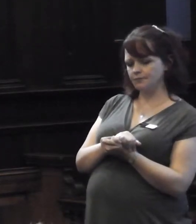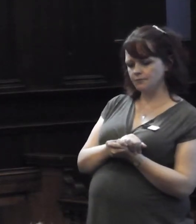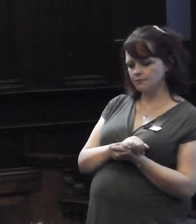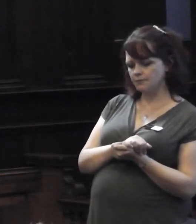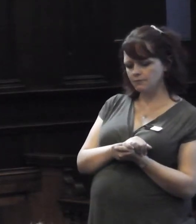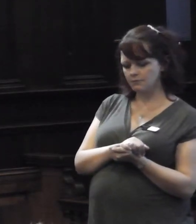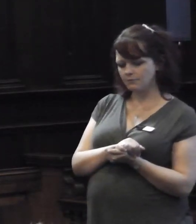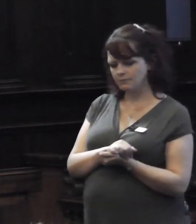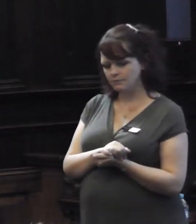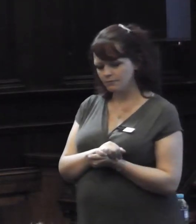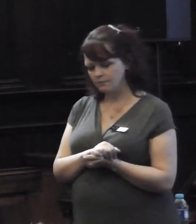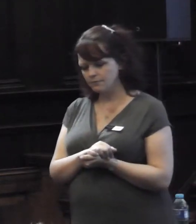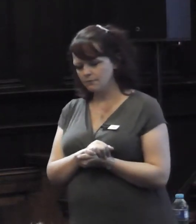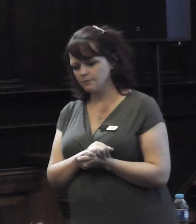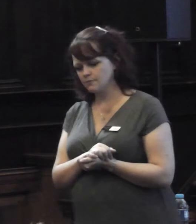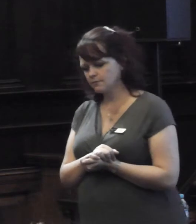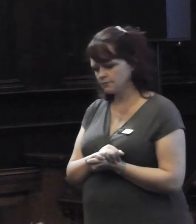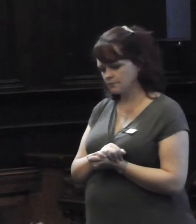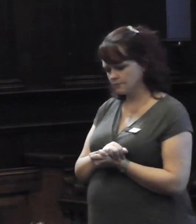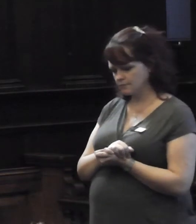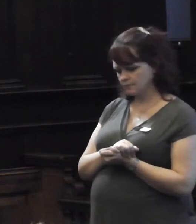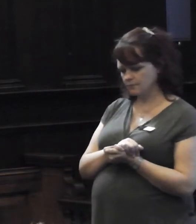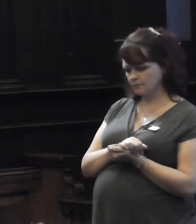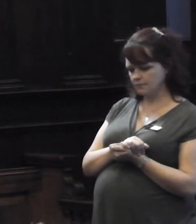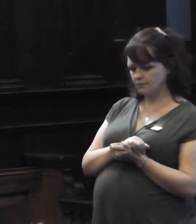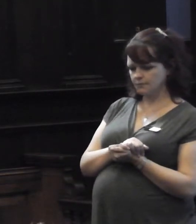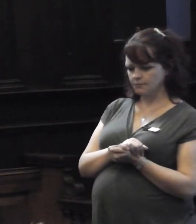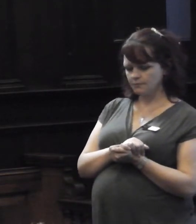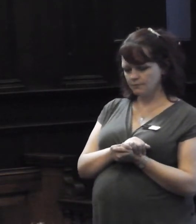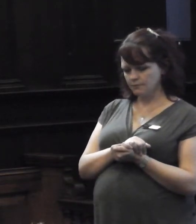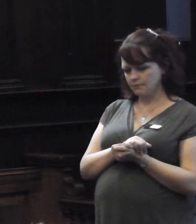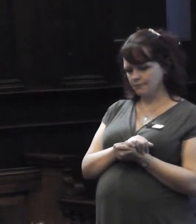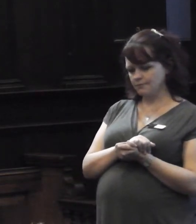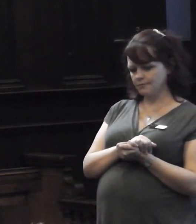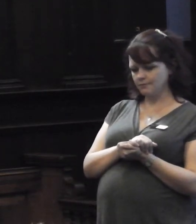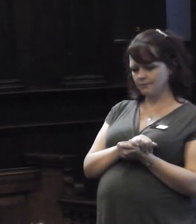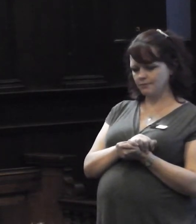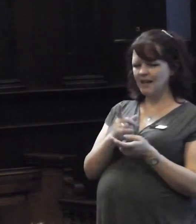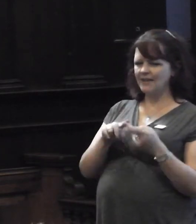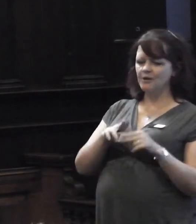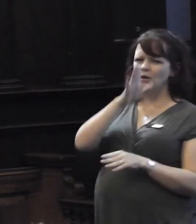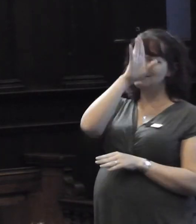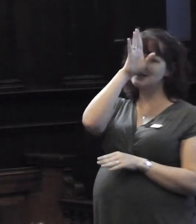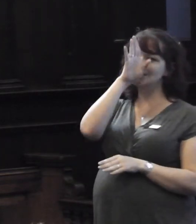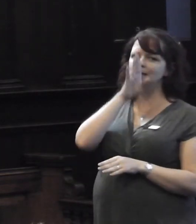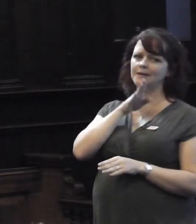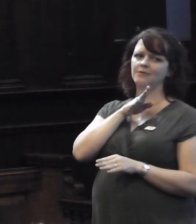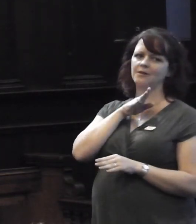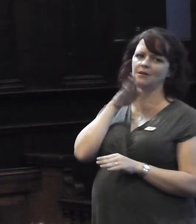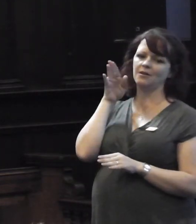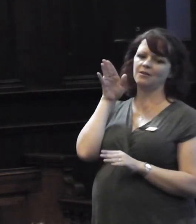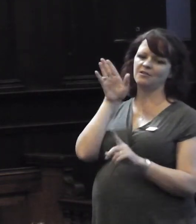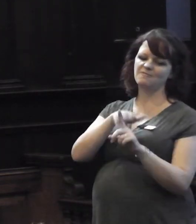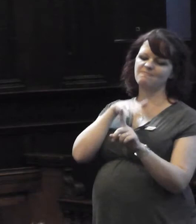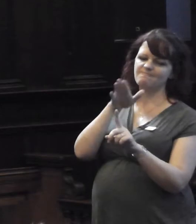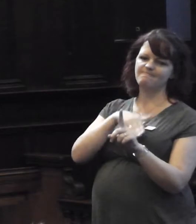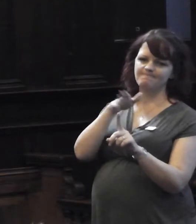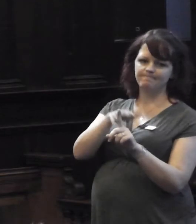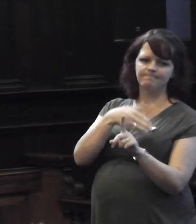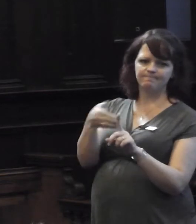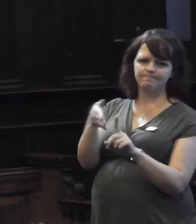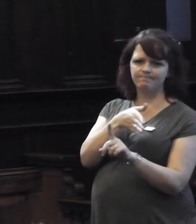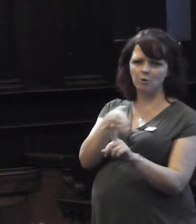not be crossed unless the breach involved serious harassment, alarm, and